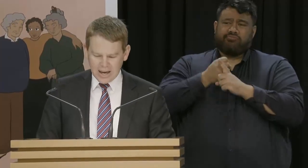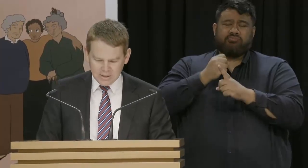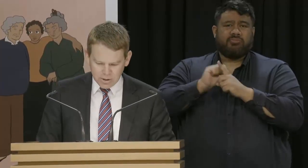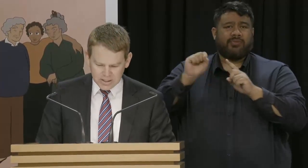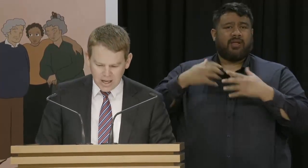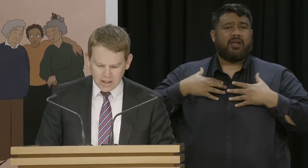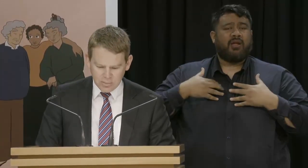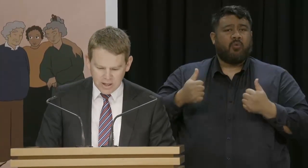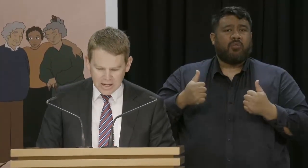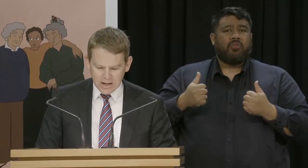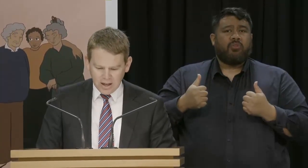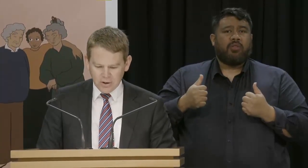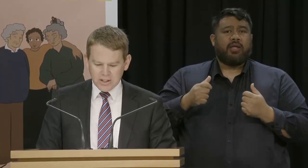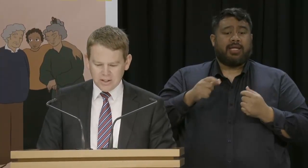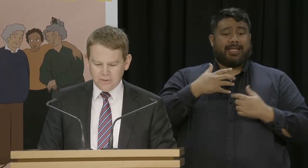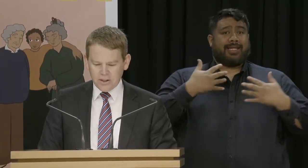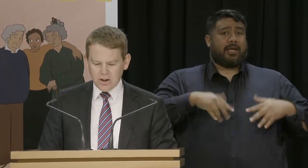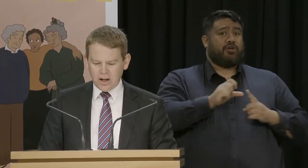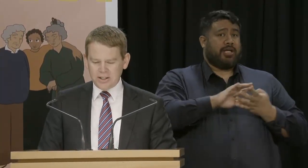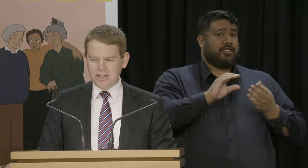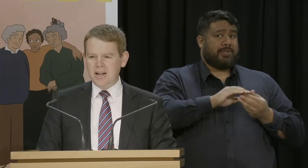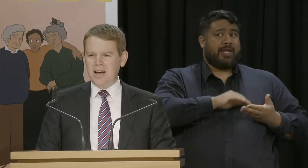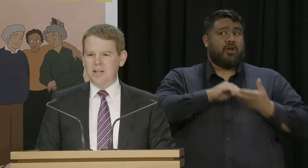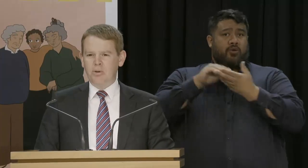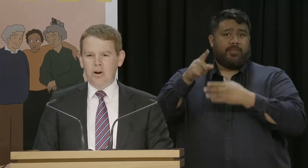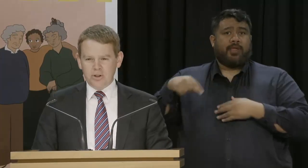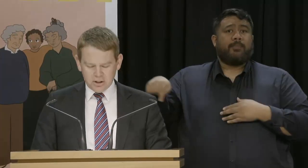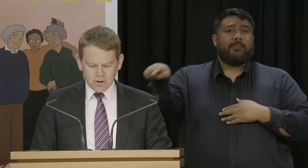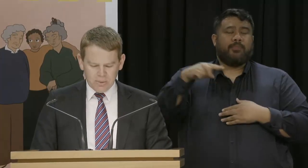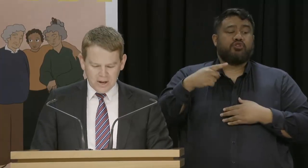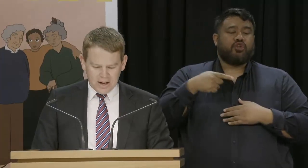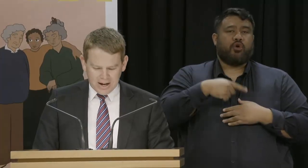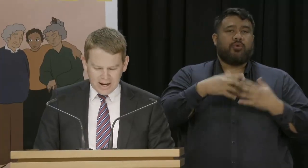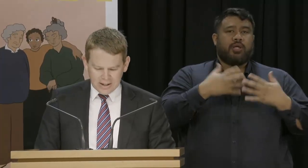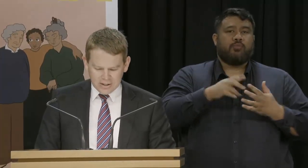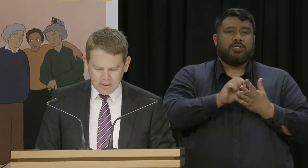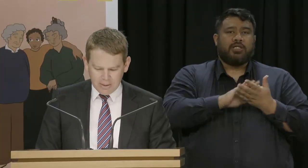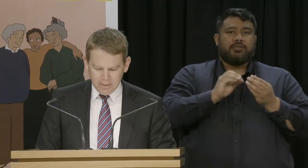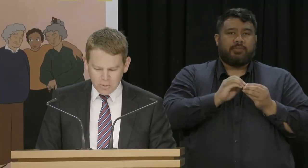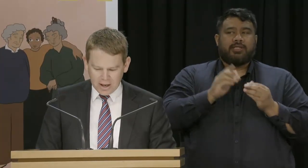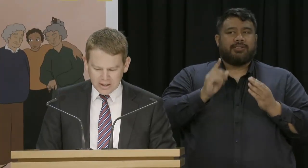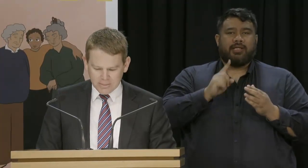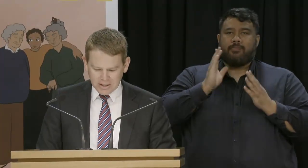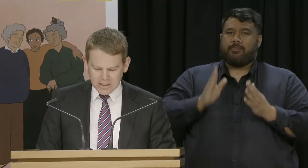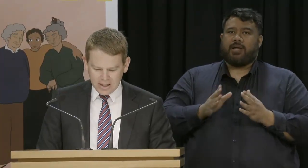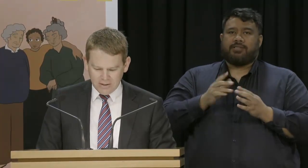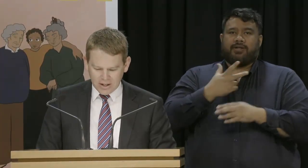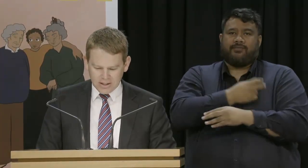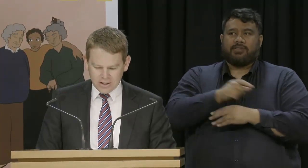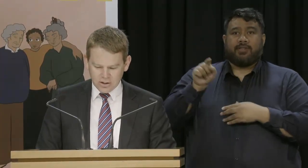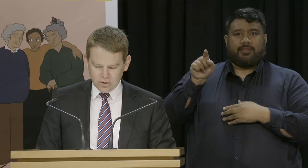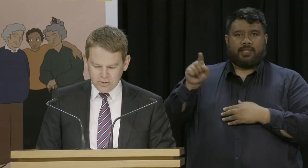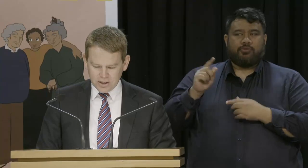on the Canterbury DHB. They've identified the islands as a priority group, and people can expect to get